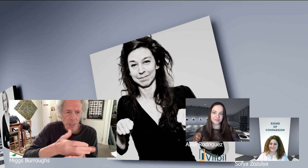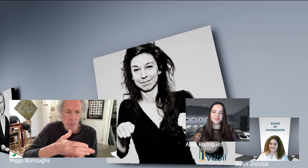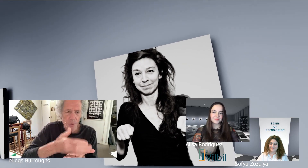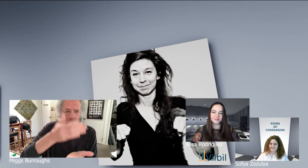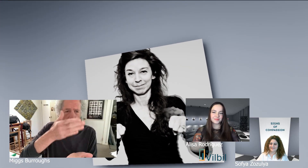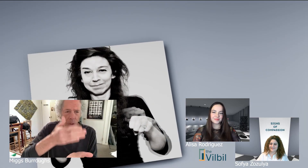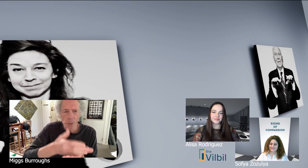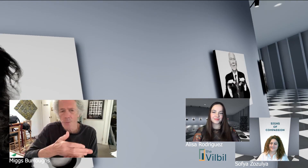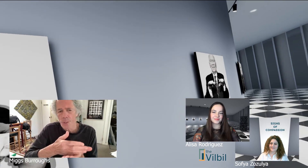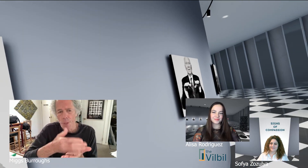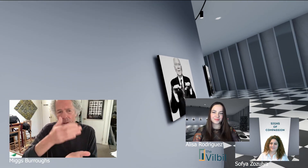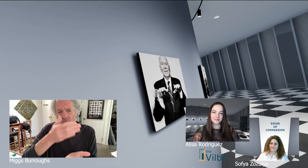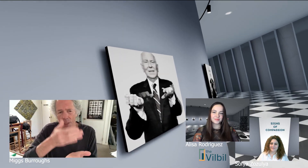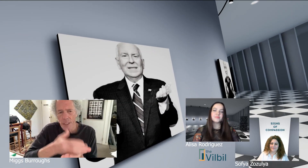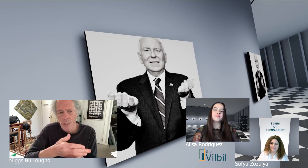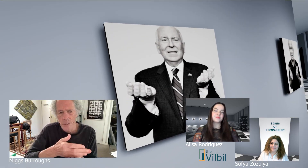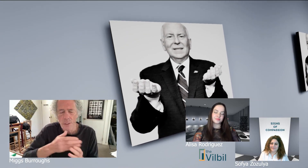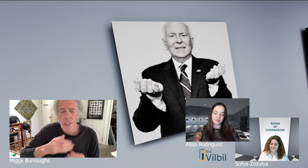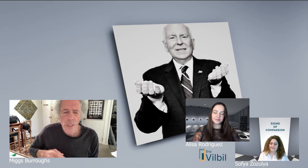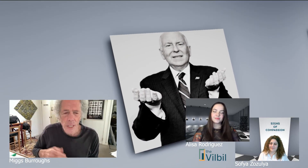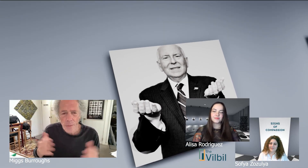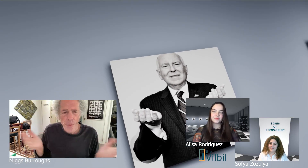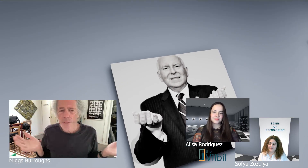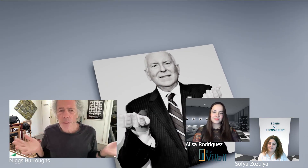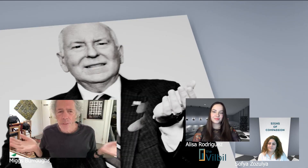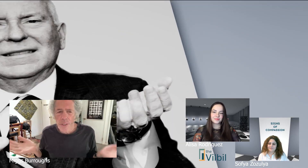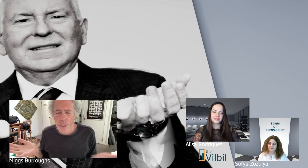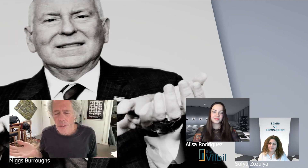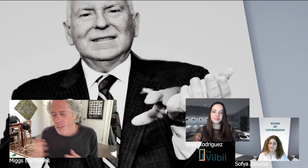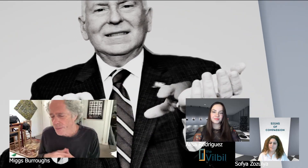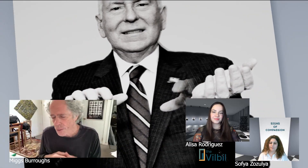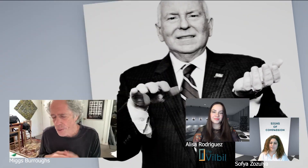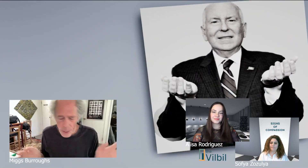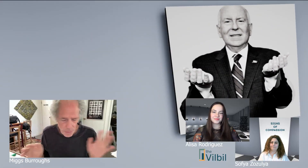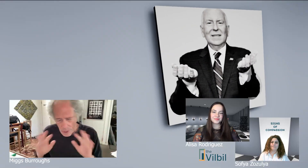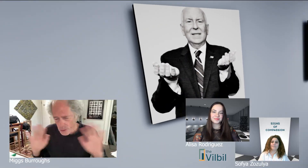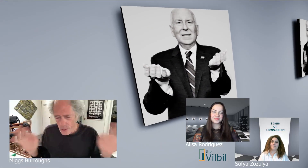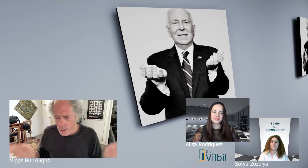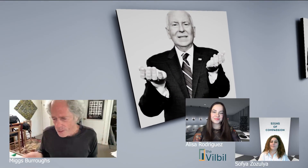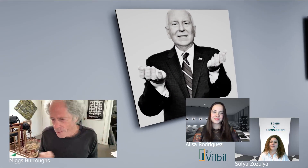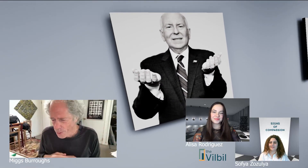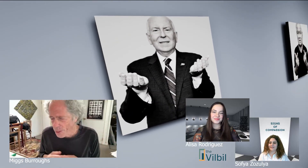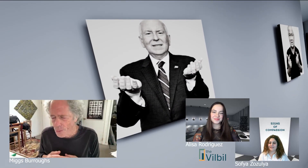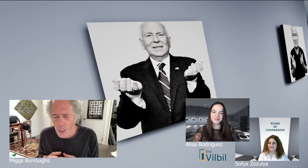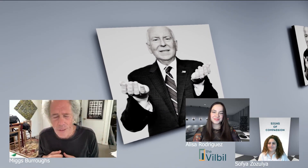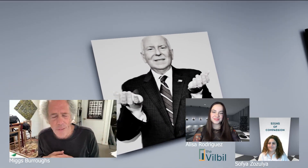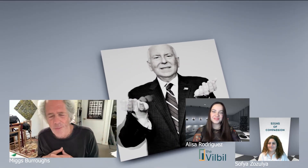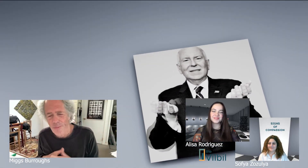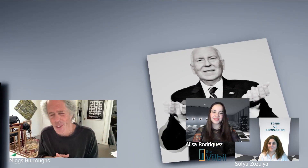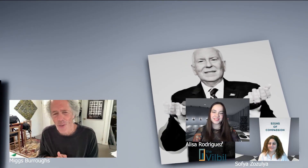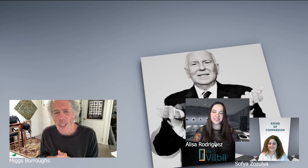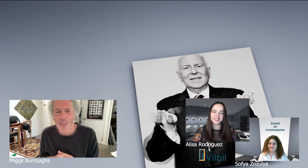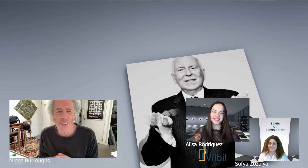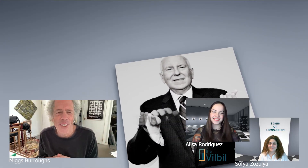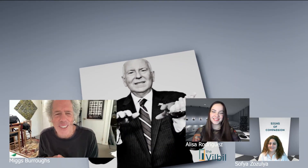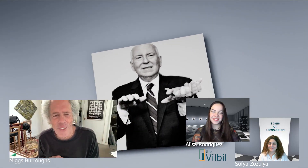everything's two motions pretty much in sign language, and perfect for lenticular. So anyway, that's a long-winded way of showing how it sort of came